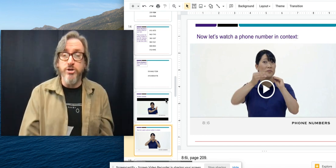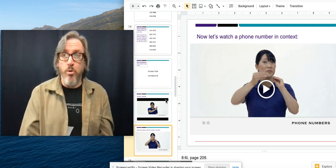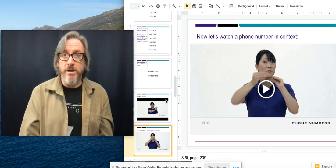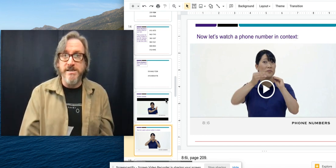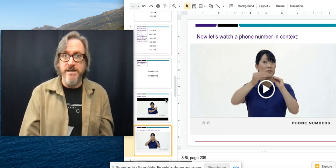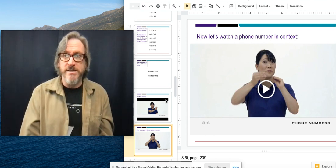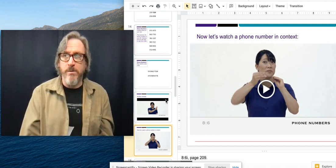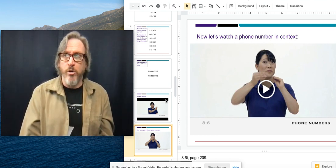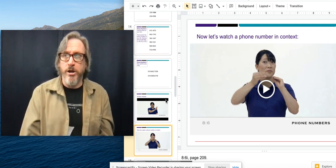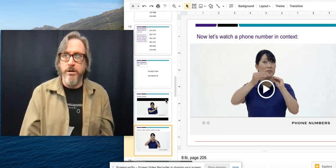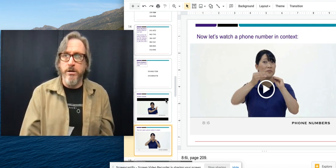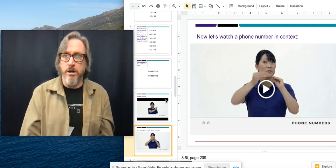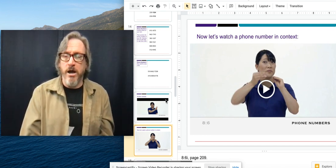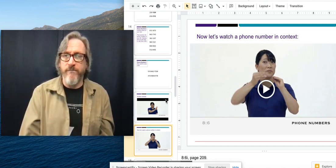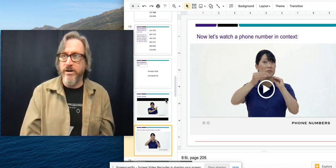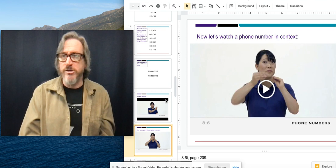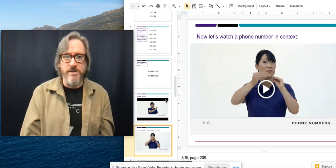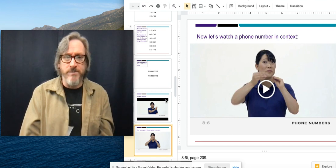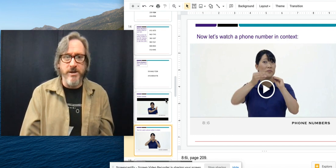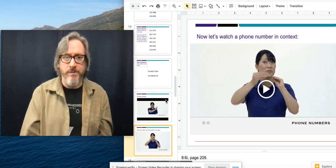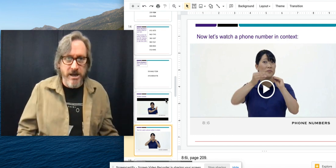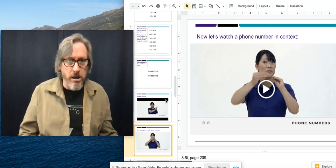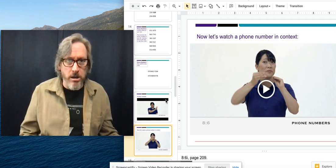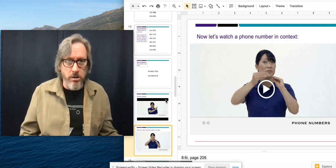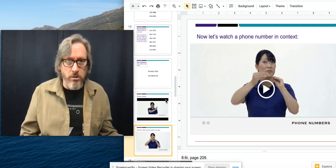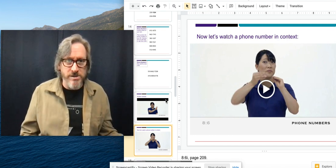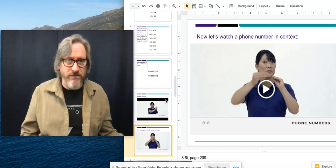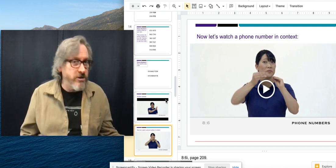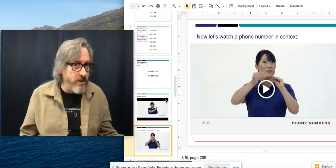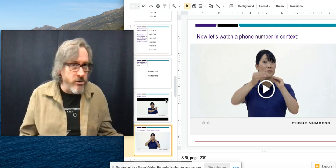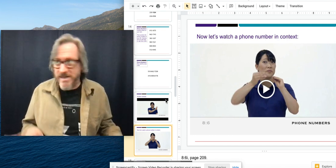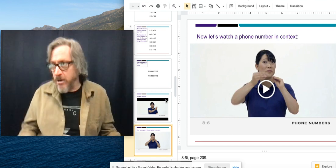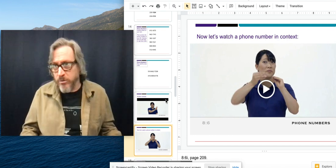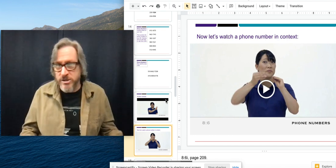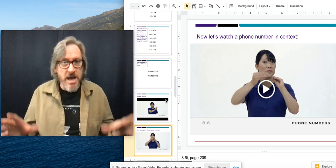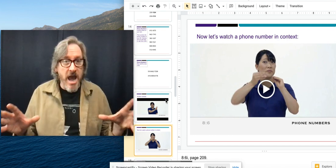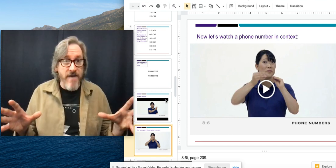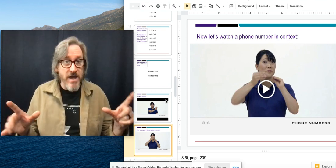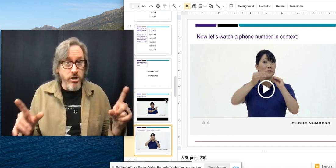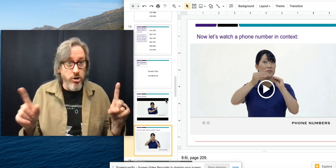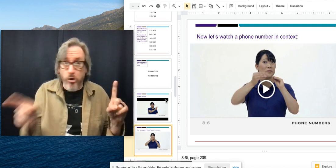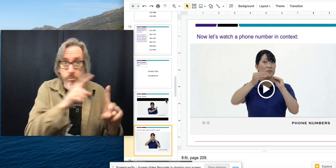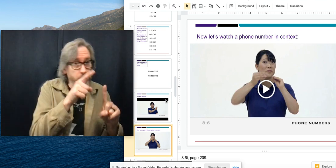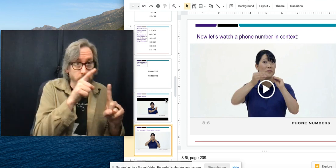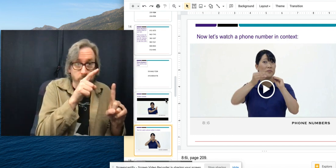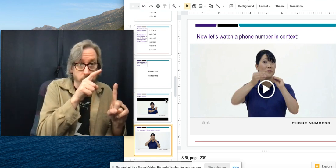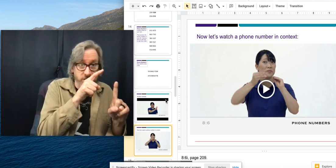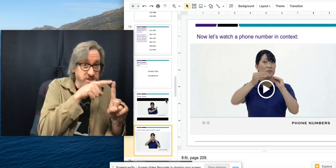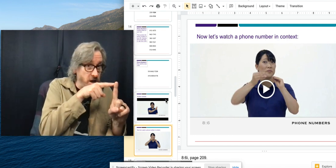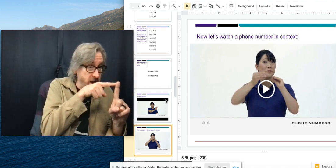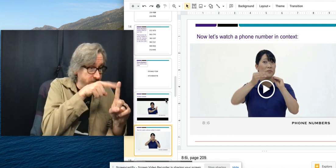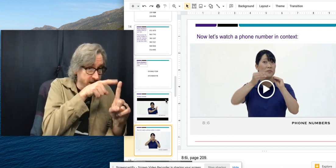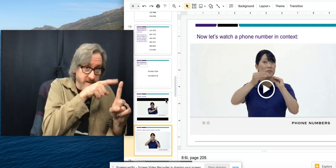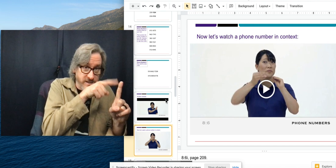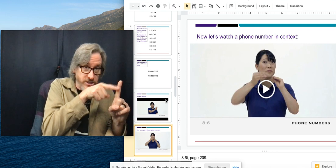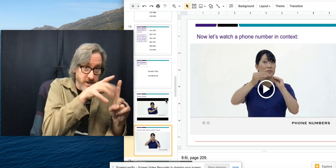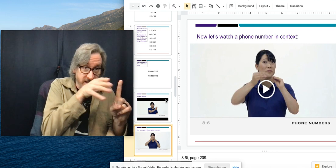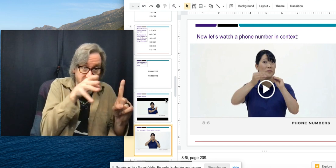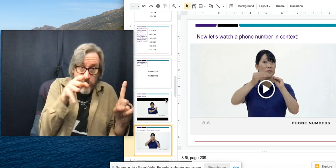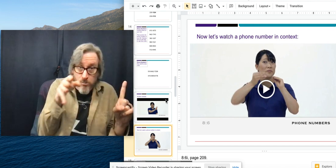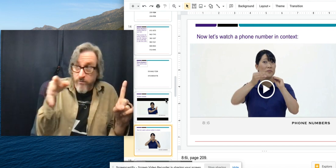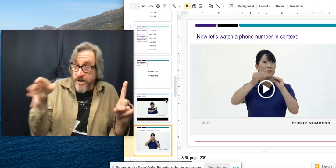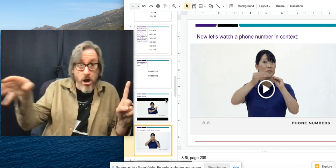but you don't want to see someone fingerspell something and be like, was that fingerspelling or was that numbers? And then you're stuck on that